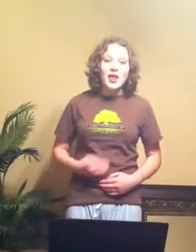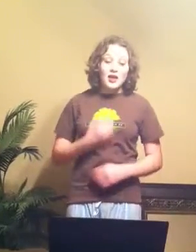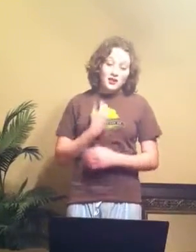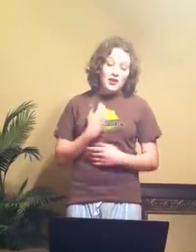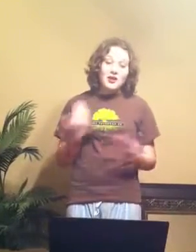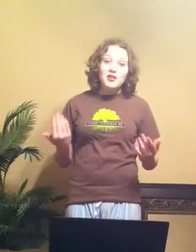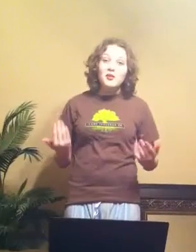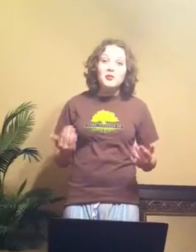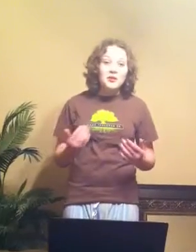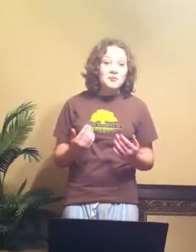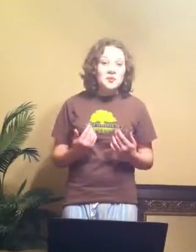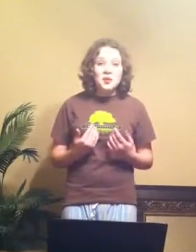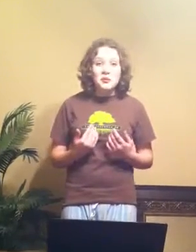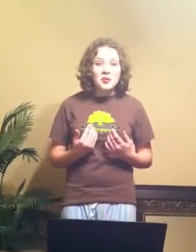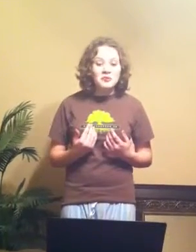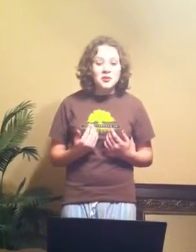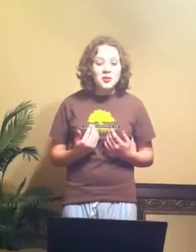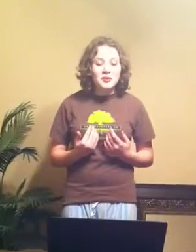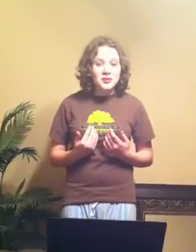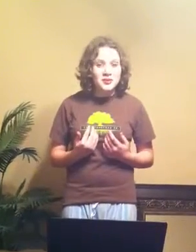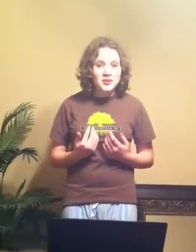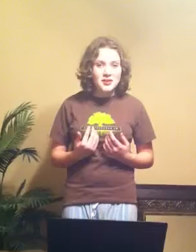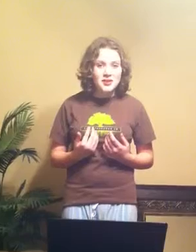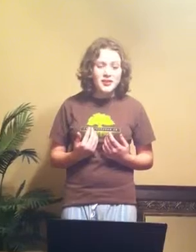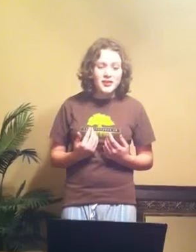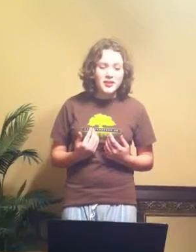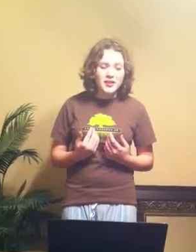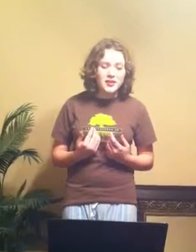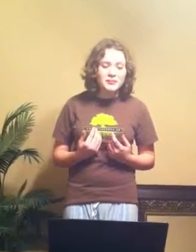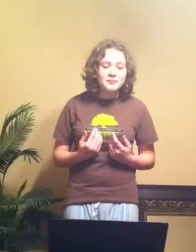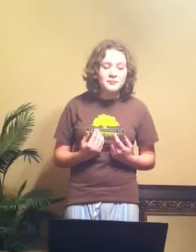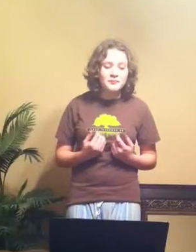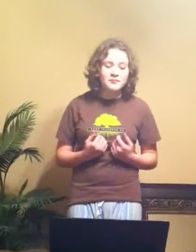life, and now you want me one more time.